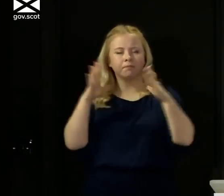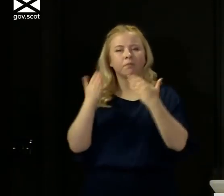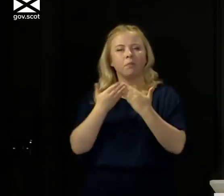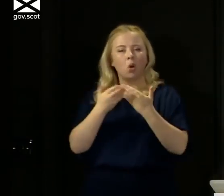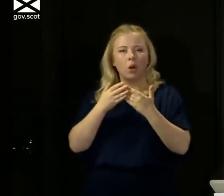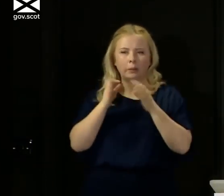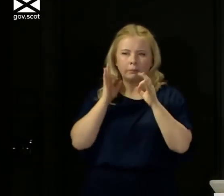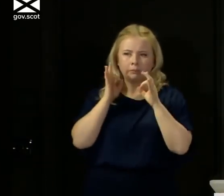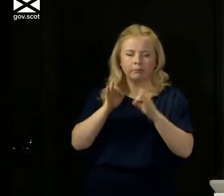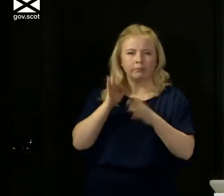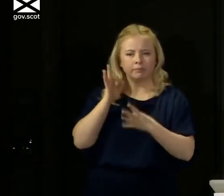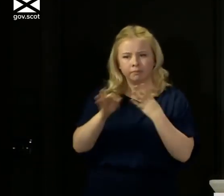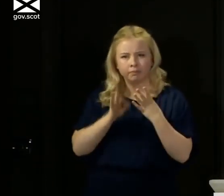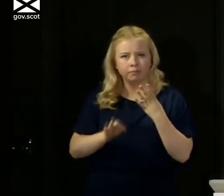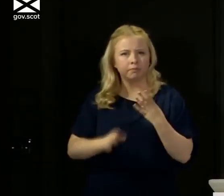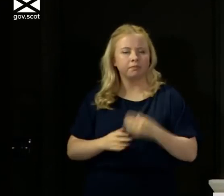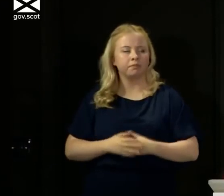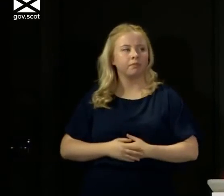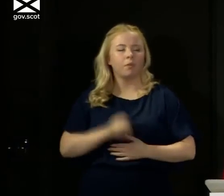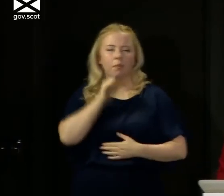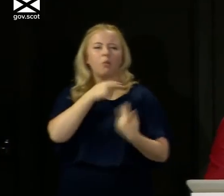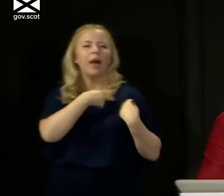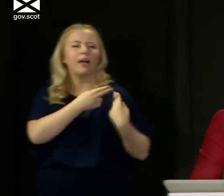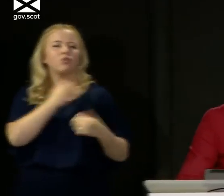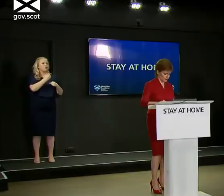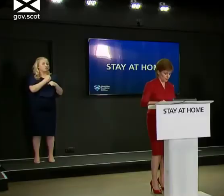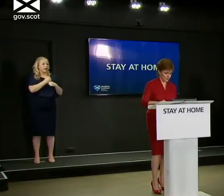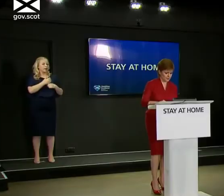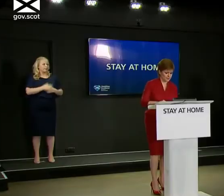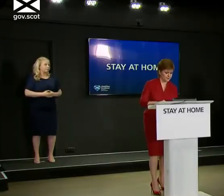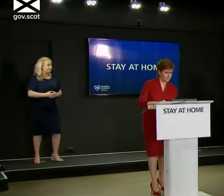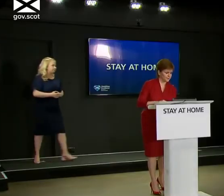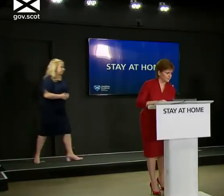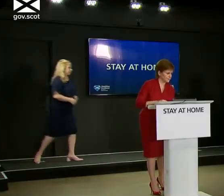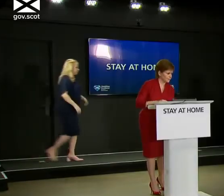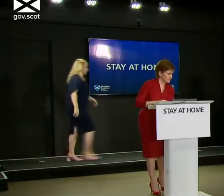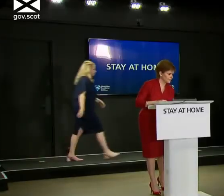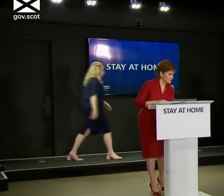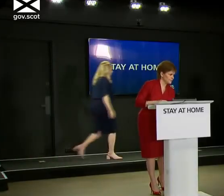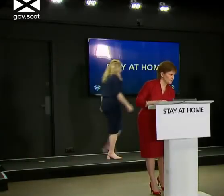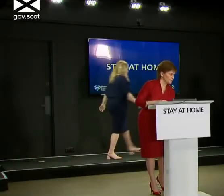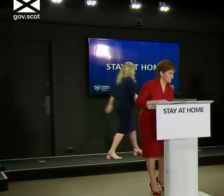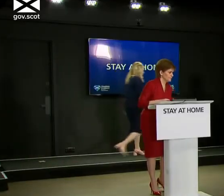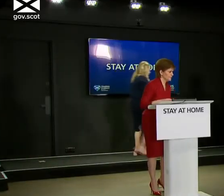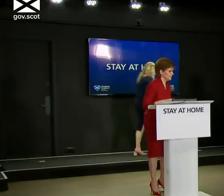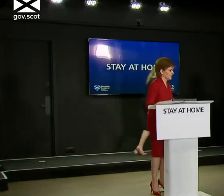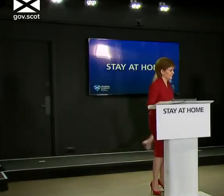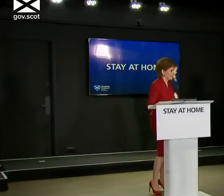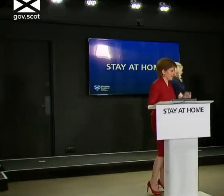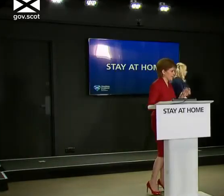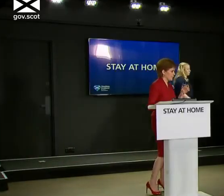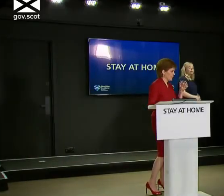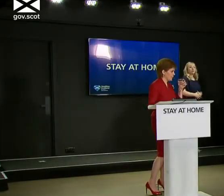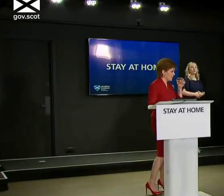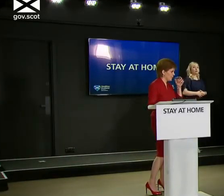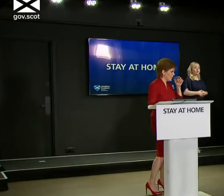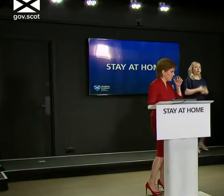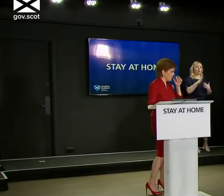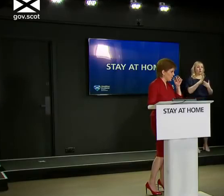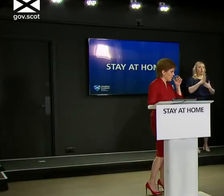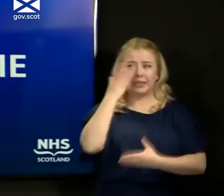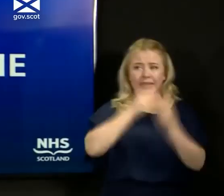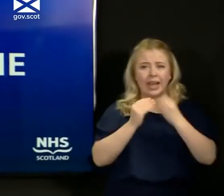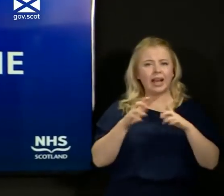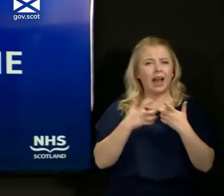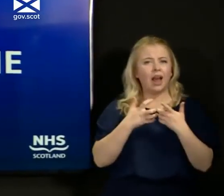definitive conclusions about it. But I'll hand over to Gregor, who may want to say a word or two more about it. It's really important that we continue to learn how this virus spreads.